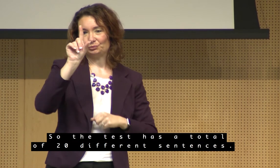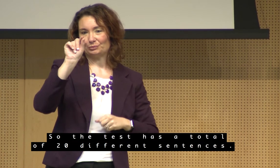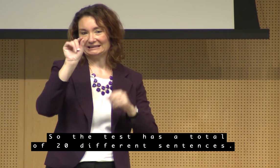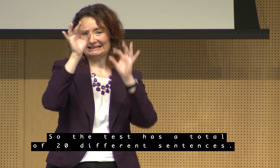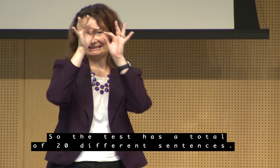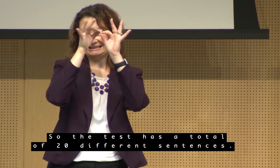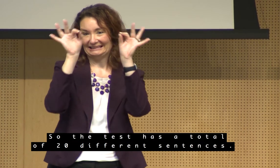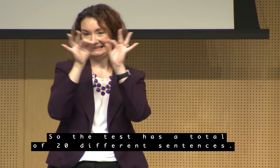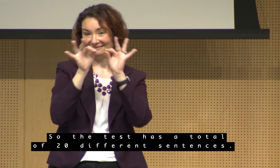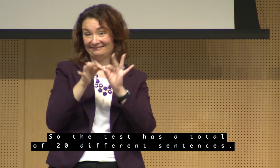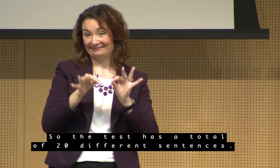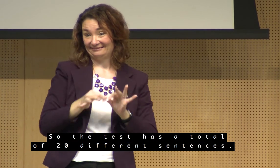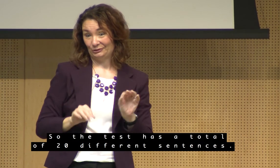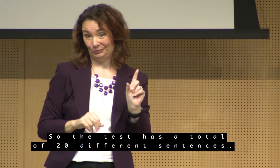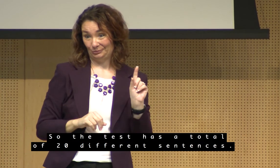20 different sentences.